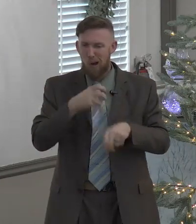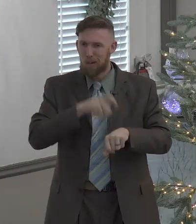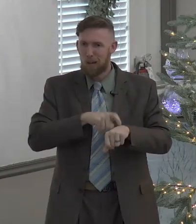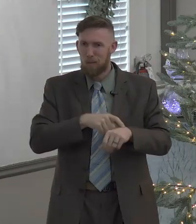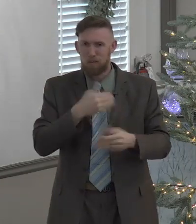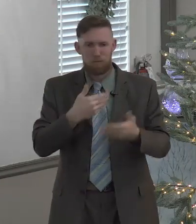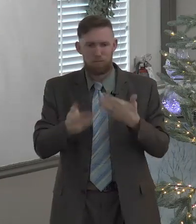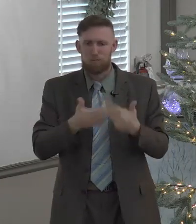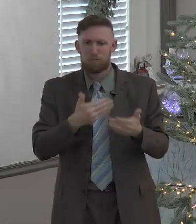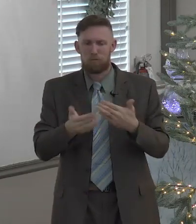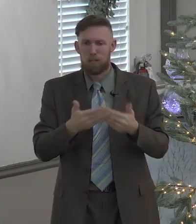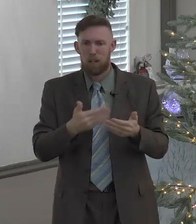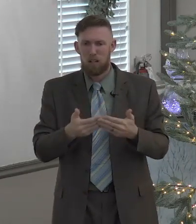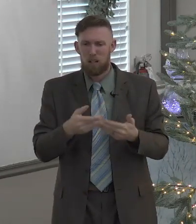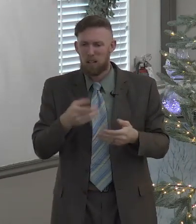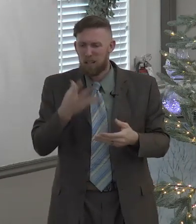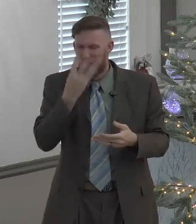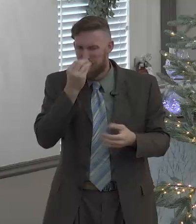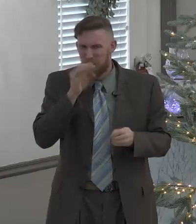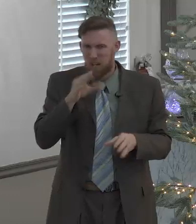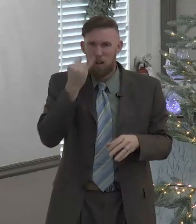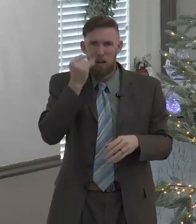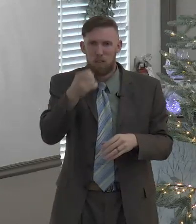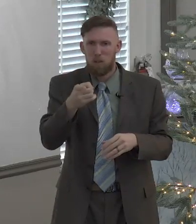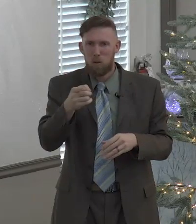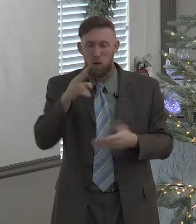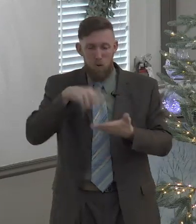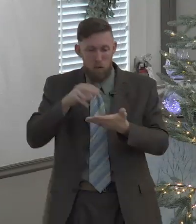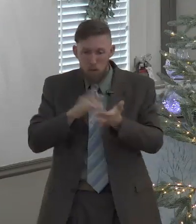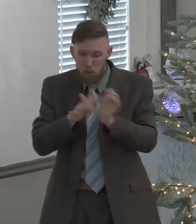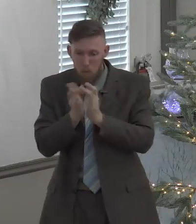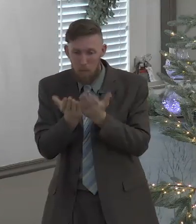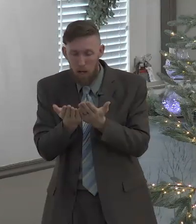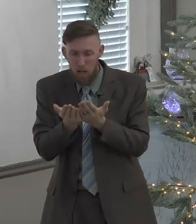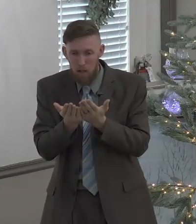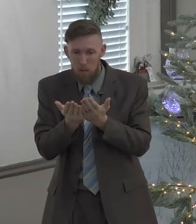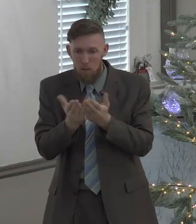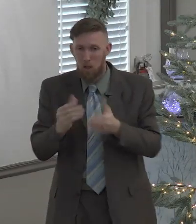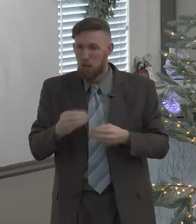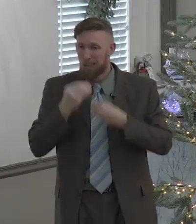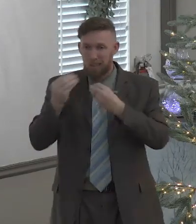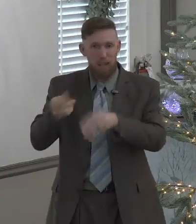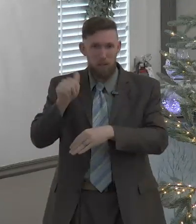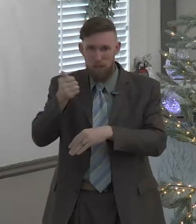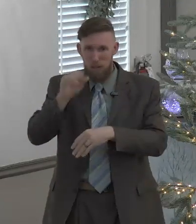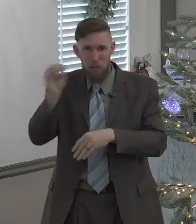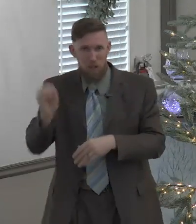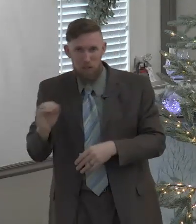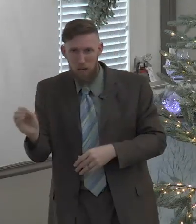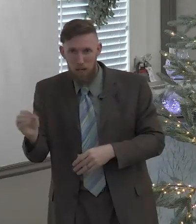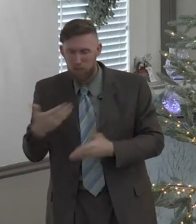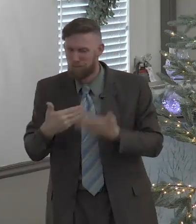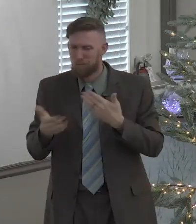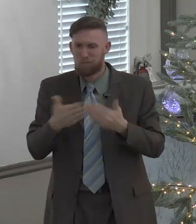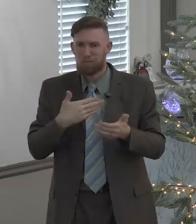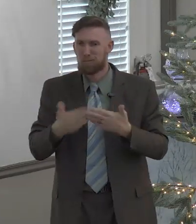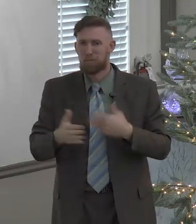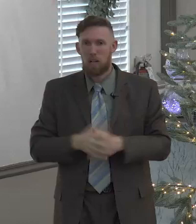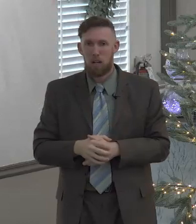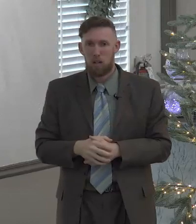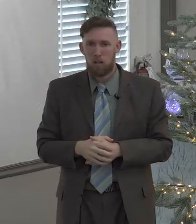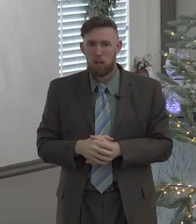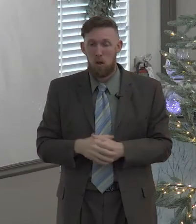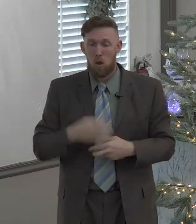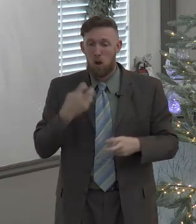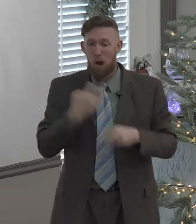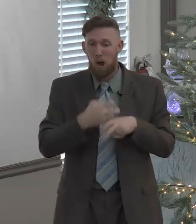are. Tragedy doesn't care where you go to church. It doesn't care if you tithe. It doesn't care if you read your Bible. It doesn't care